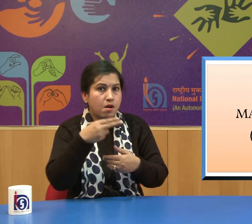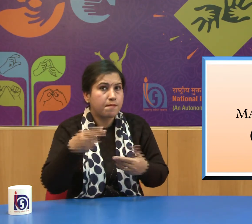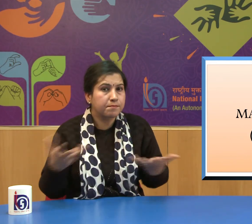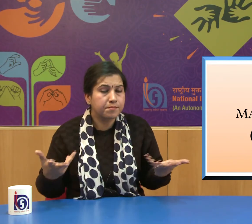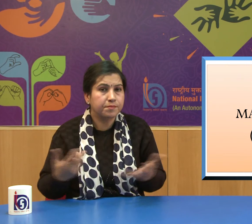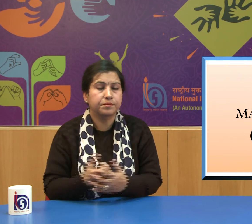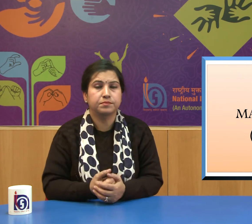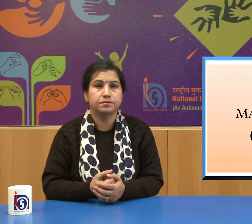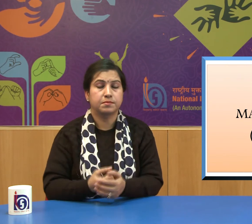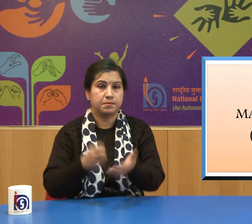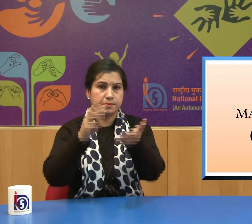is MAPPILA